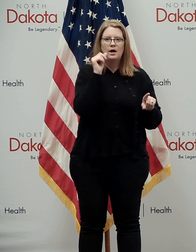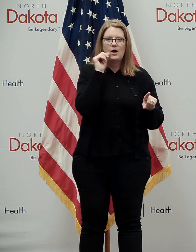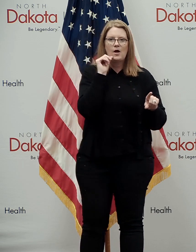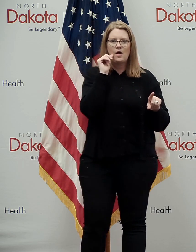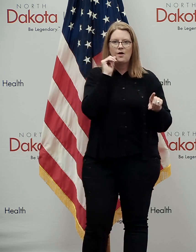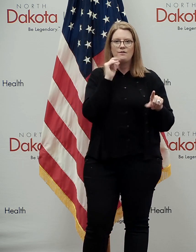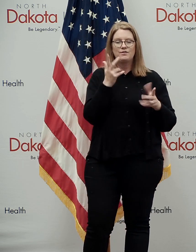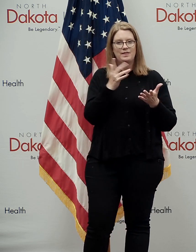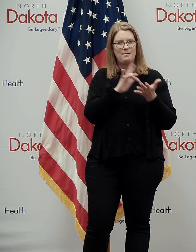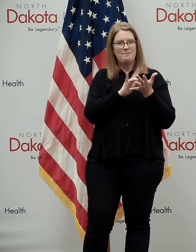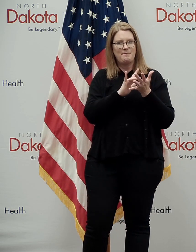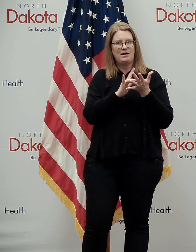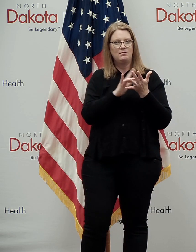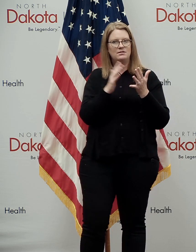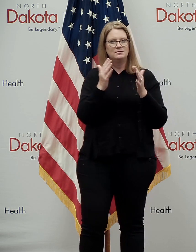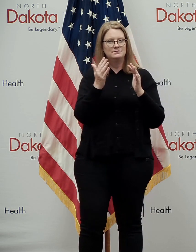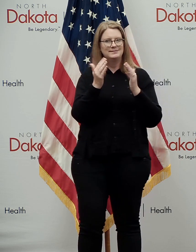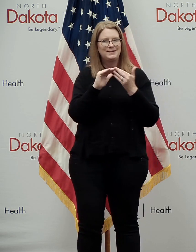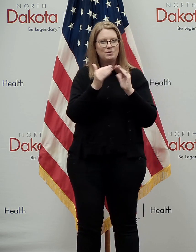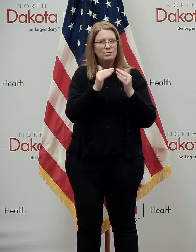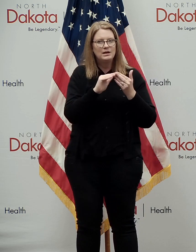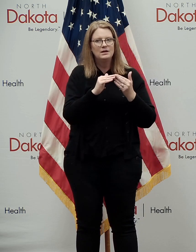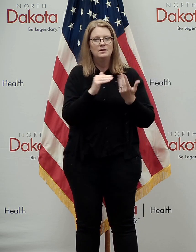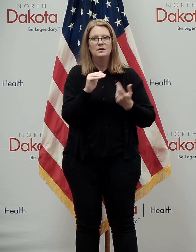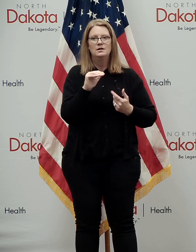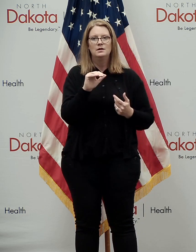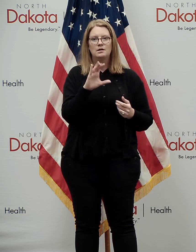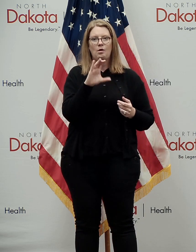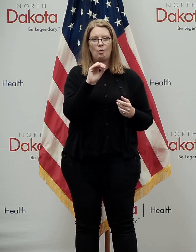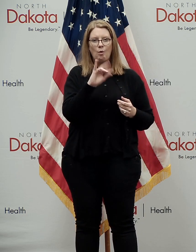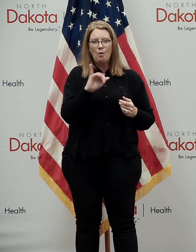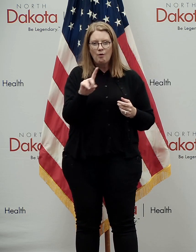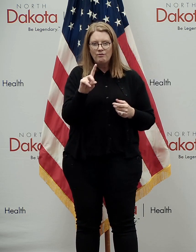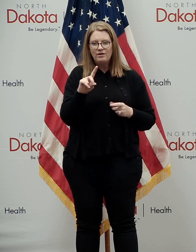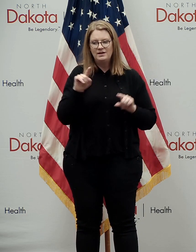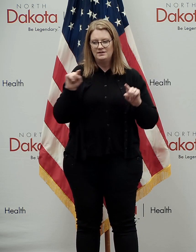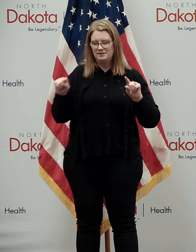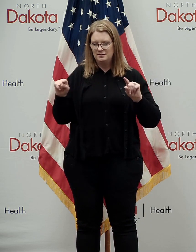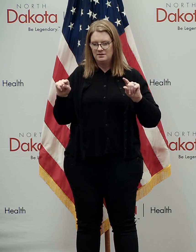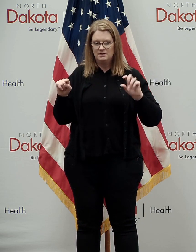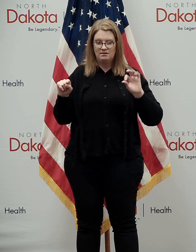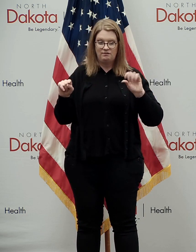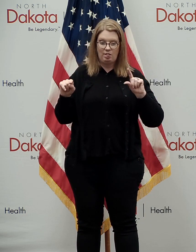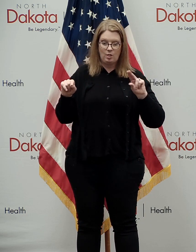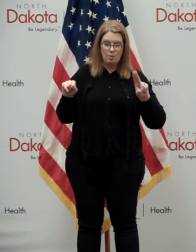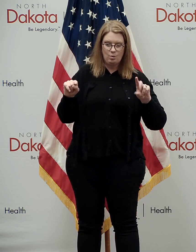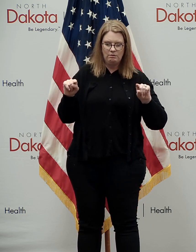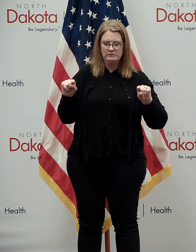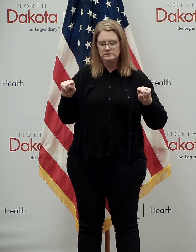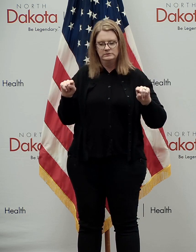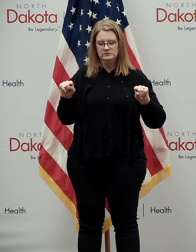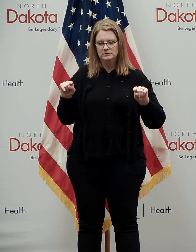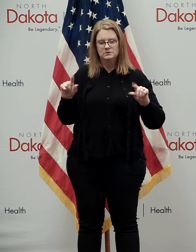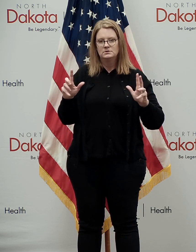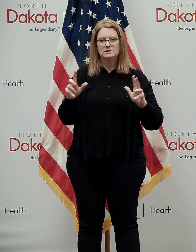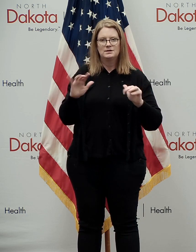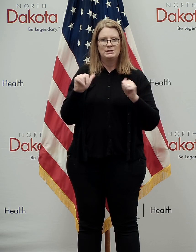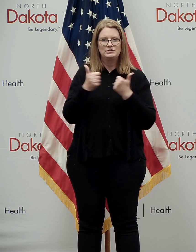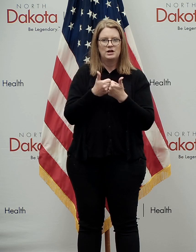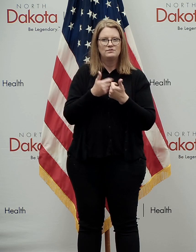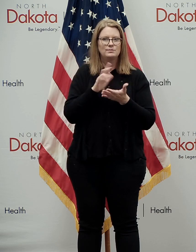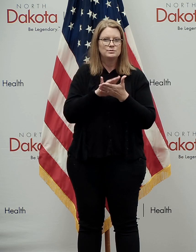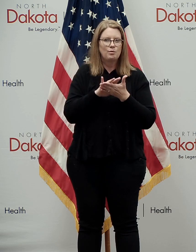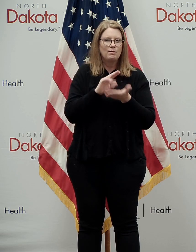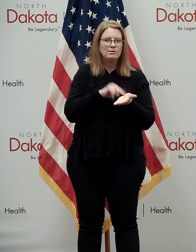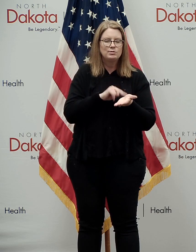for the medical community this fall, when we've got both COVID and flu-like things coinciding, it's going to be a challenge for school nurses, for